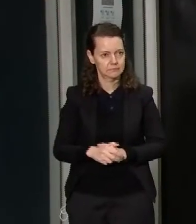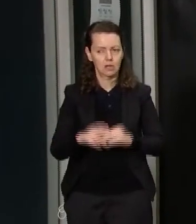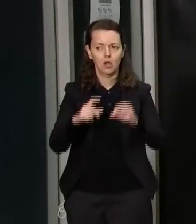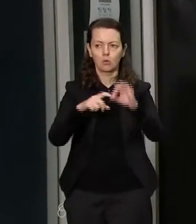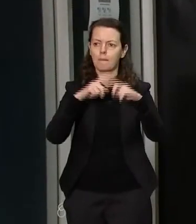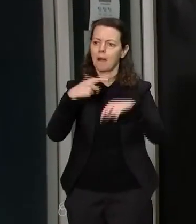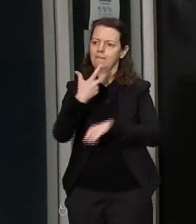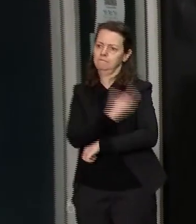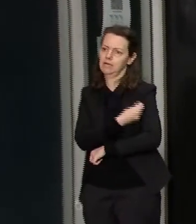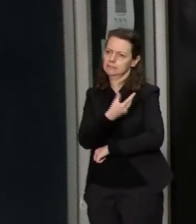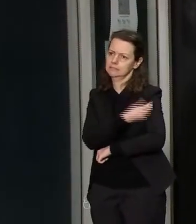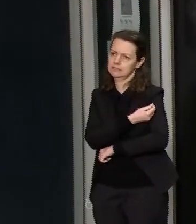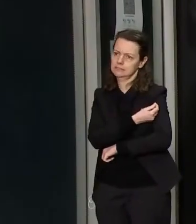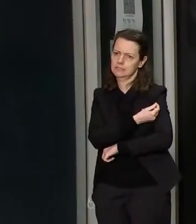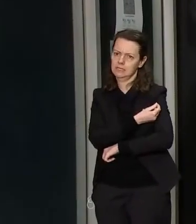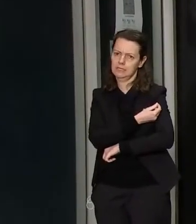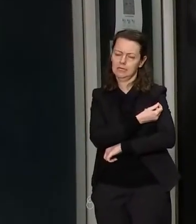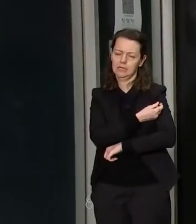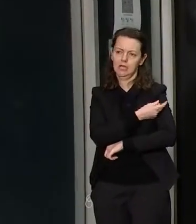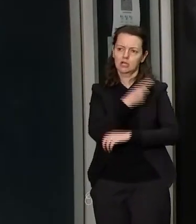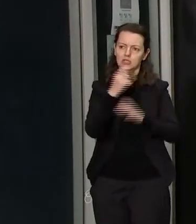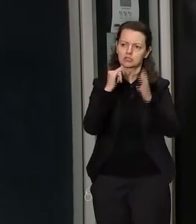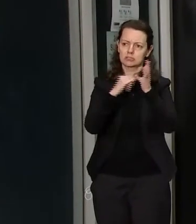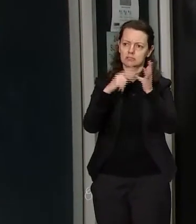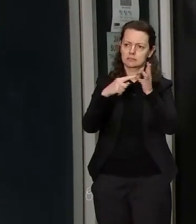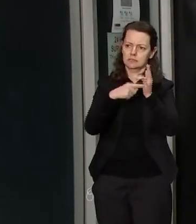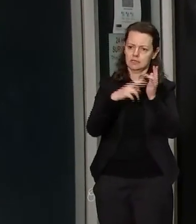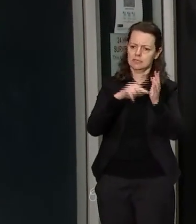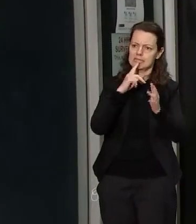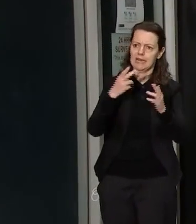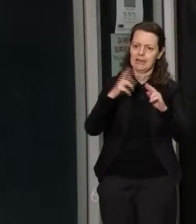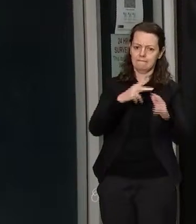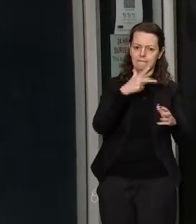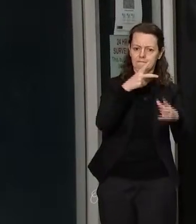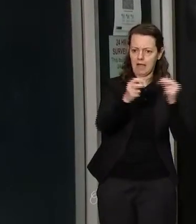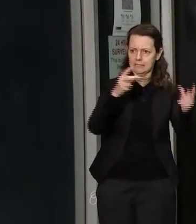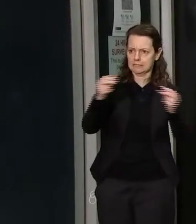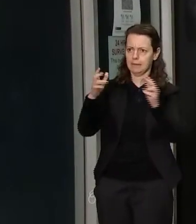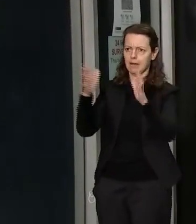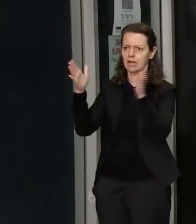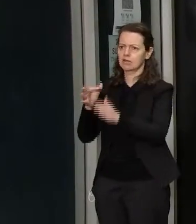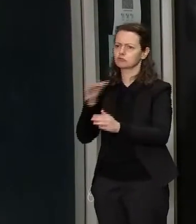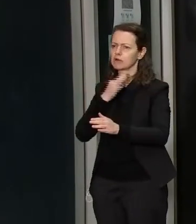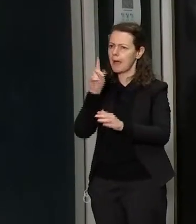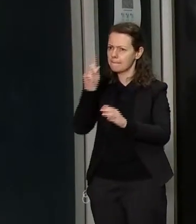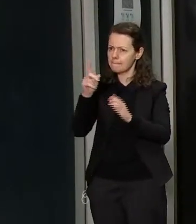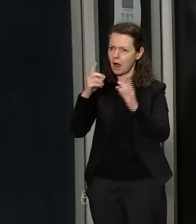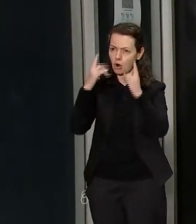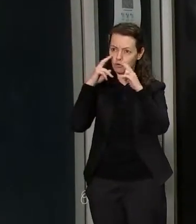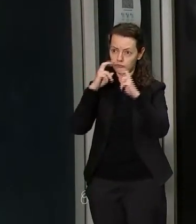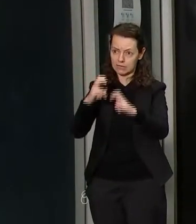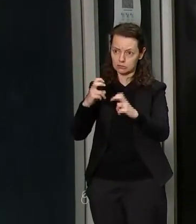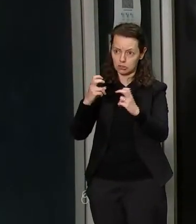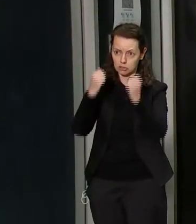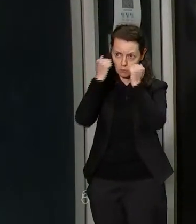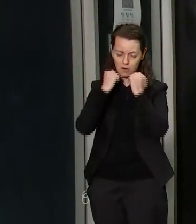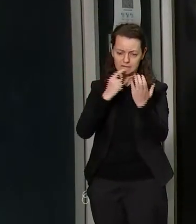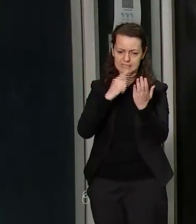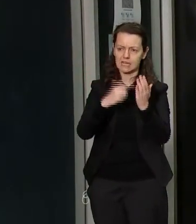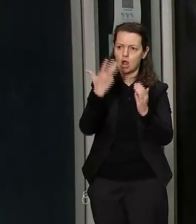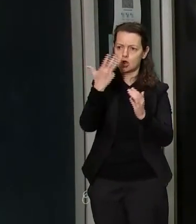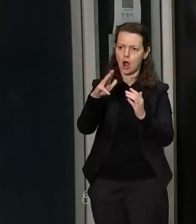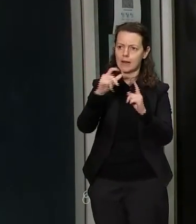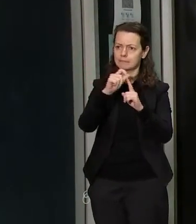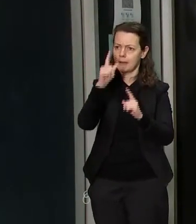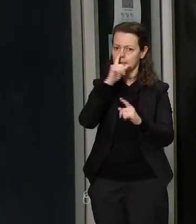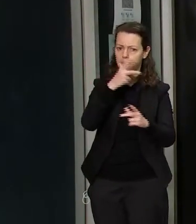more vaccinations you have, maybe a bit less risk. But there's a ton of people saying even if you get 90% of the people vaccinated, you still get deaths. There's some